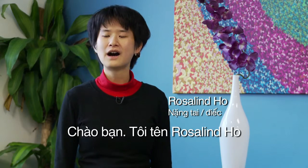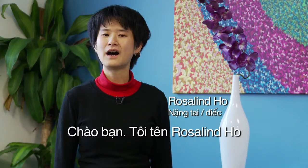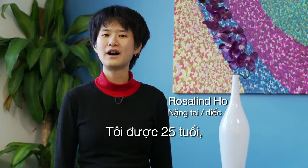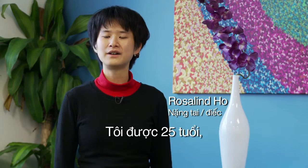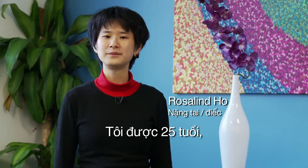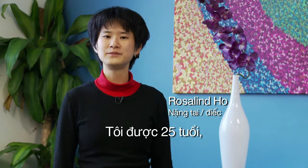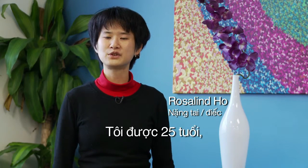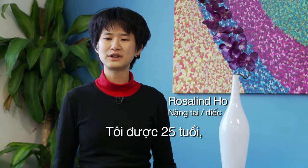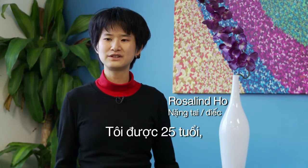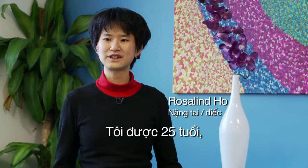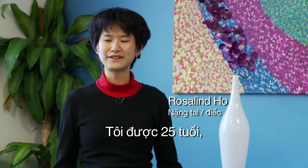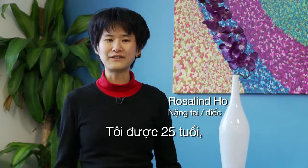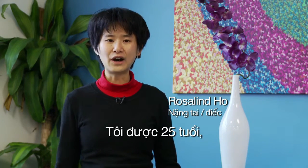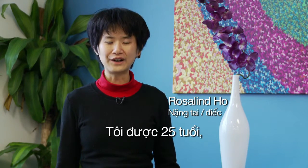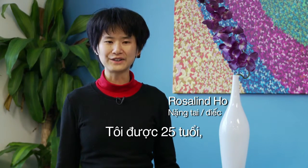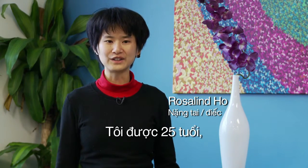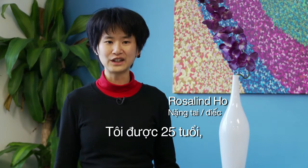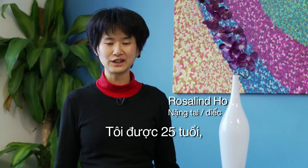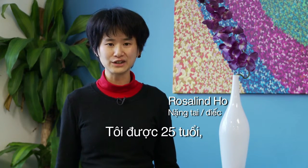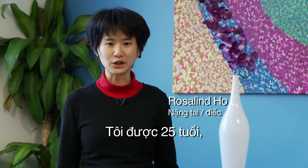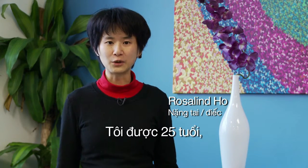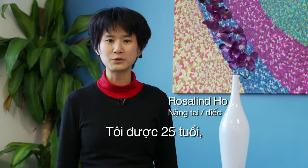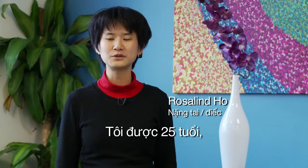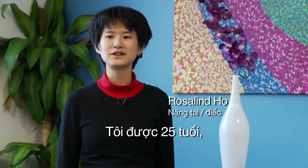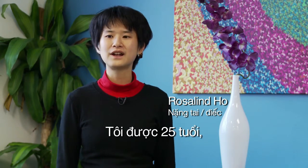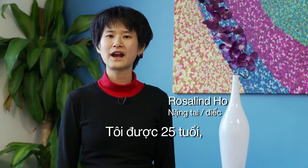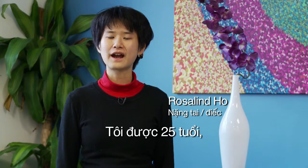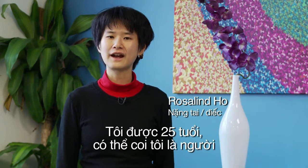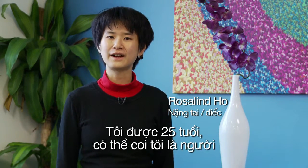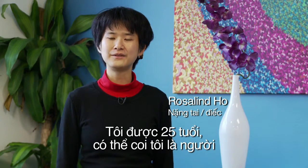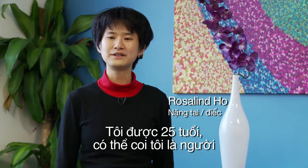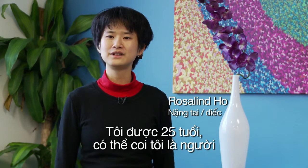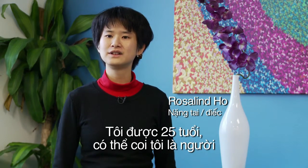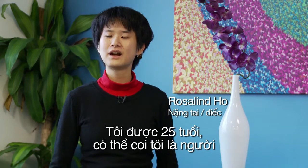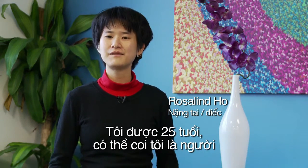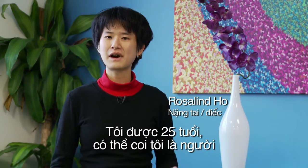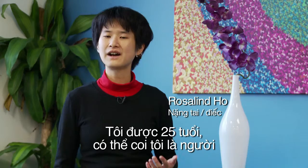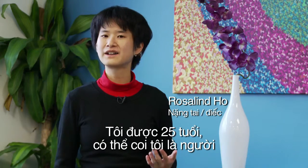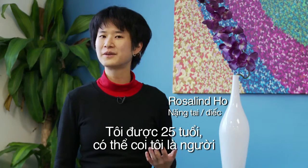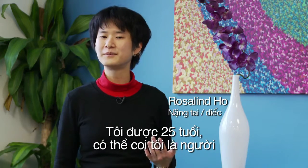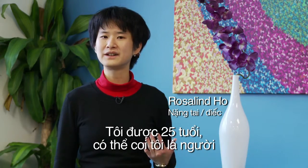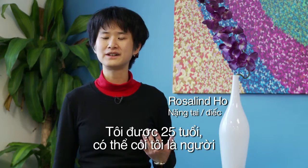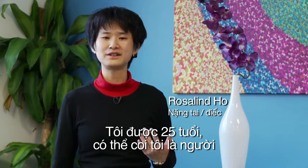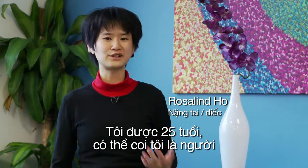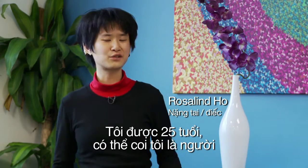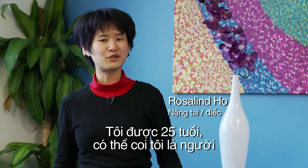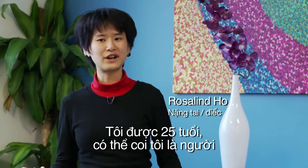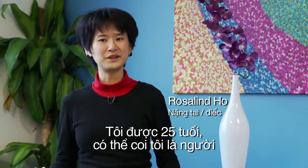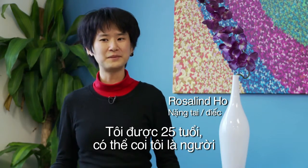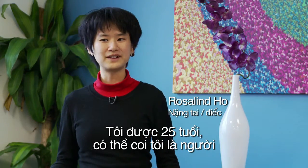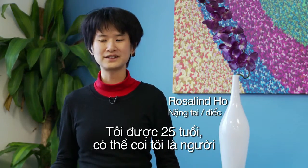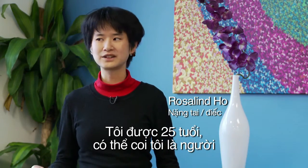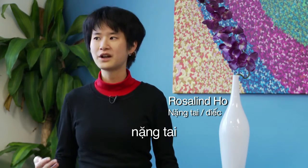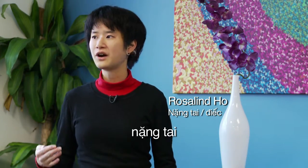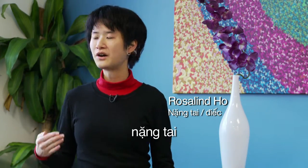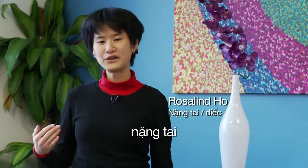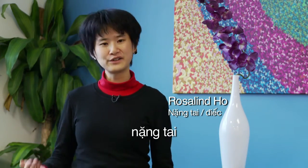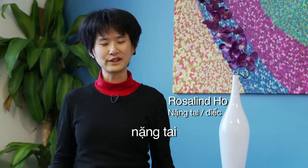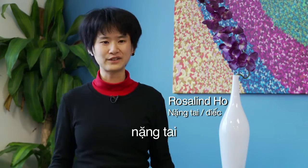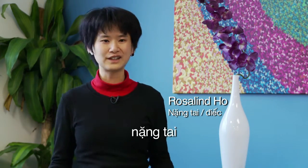I'm 25 years old. And I can be described as hard of